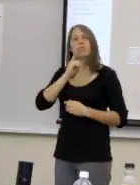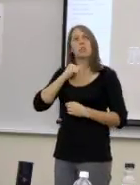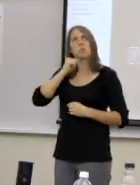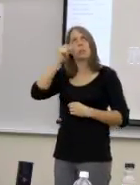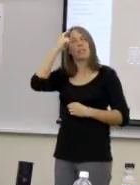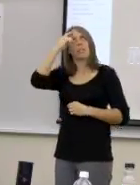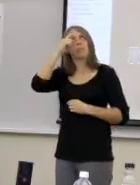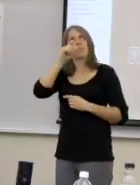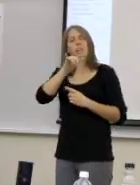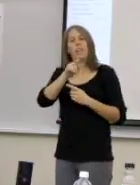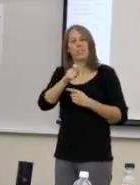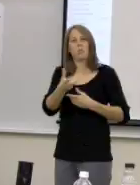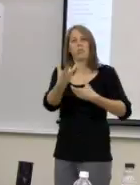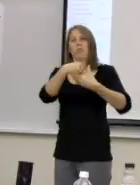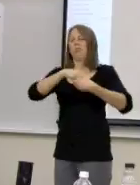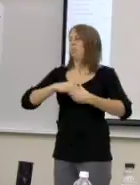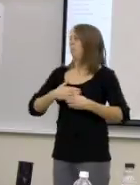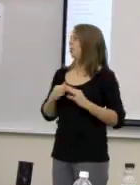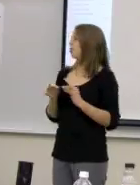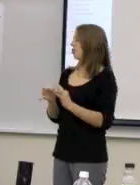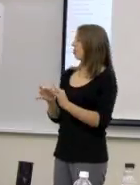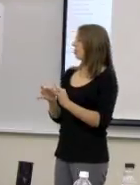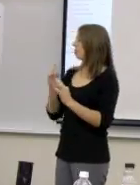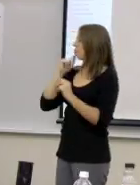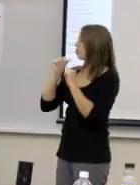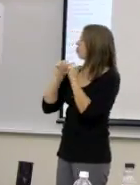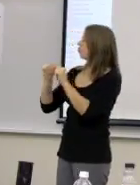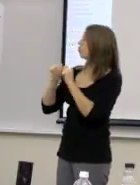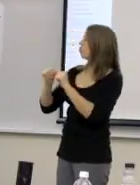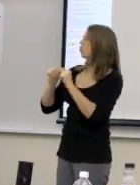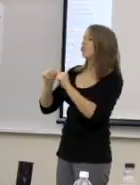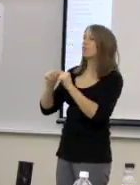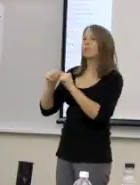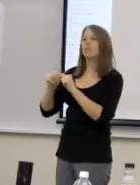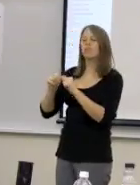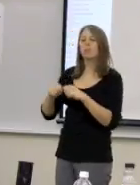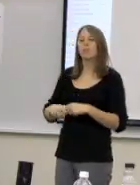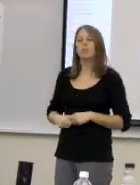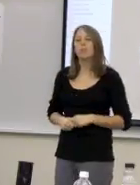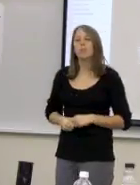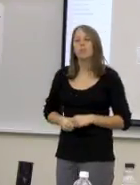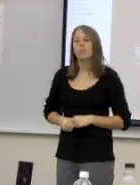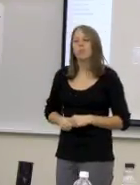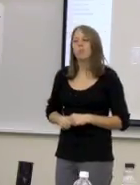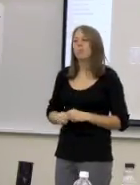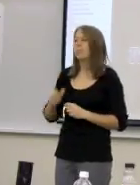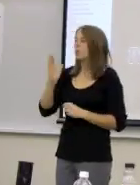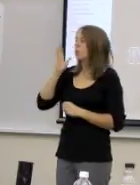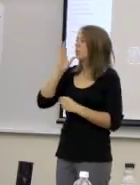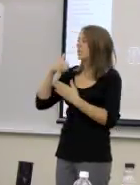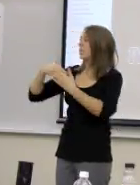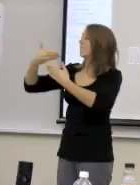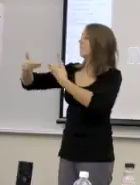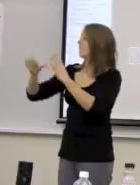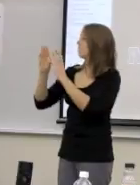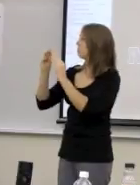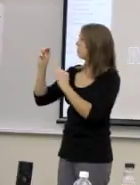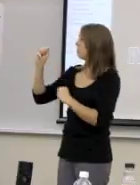need to incorporate in order to keep doing what we're doing. So we're going to use the opportunity in our next meeting in May